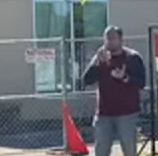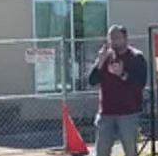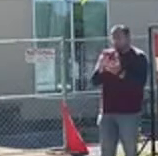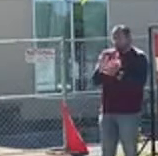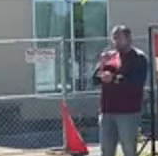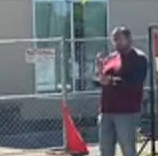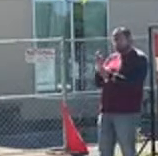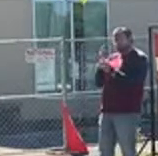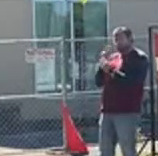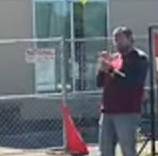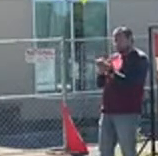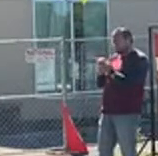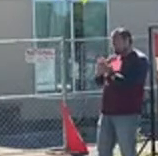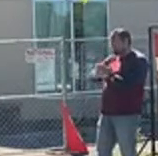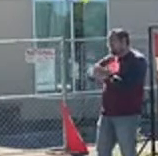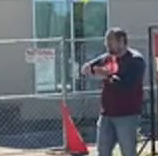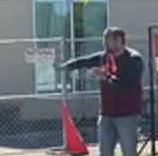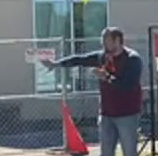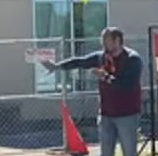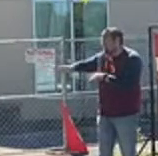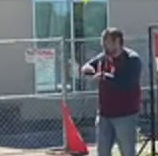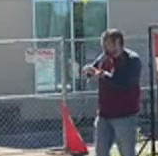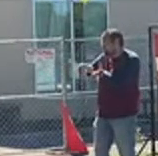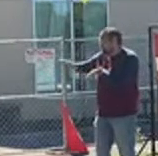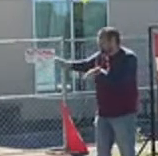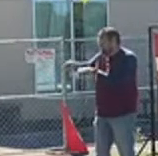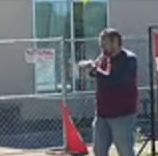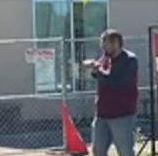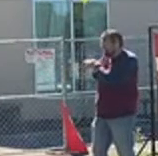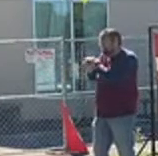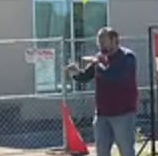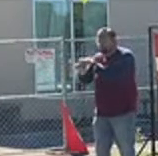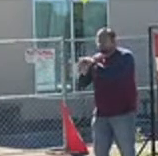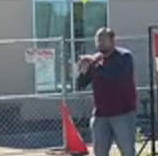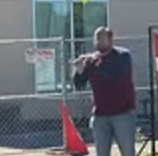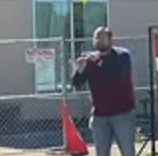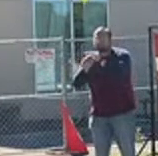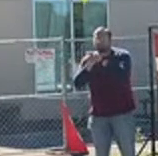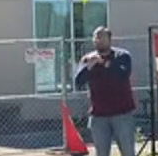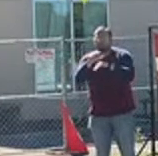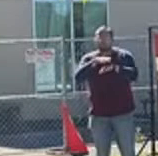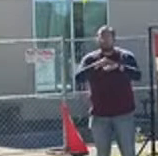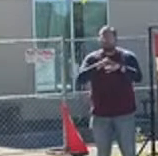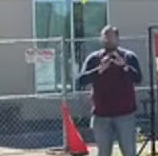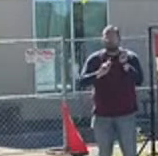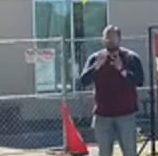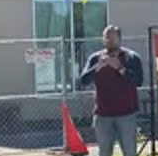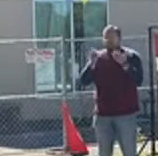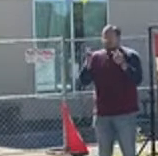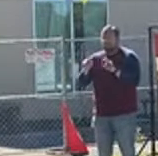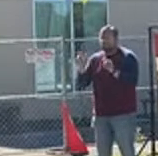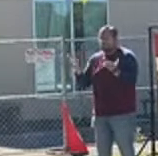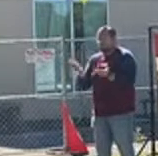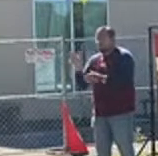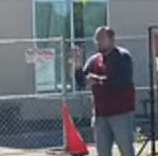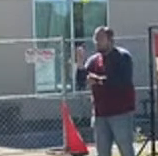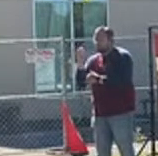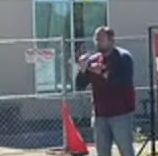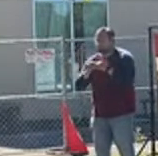displacement, removal, and genocide of indigenous people that occurred throughout Oregon and beyond.